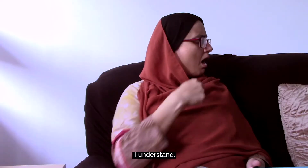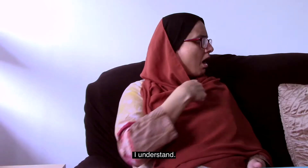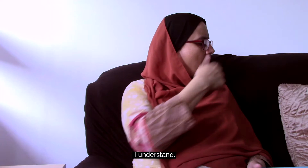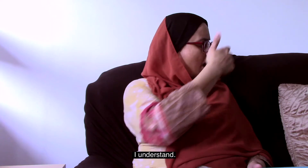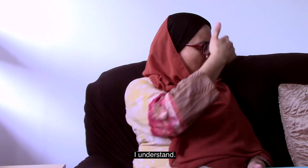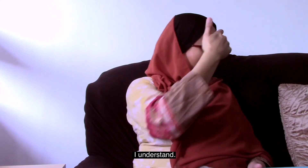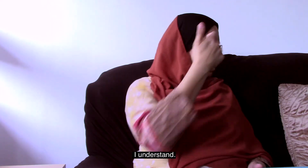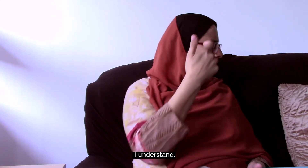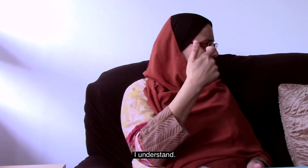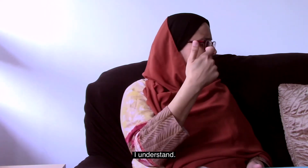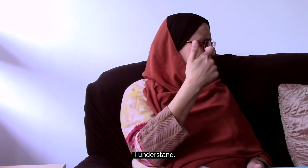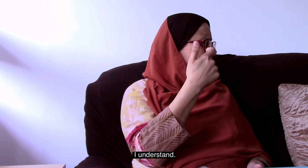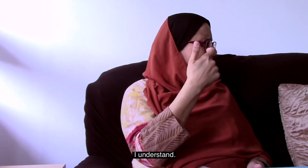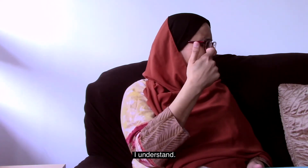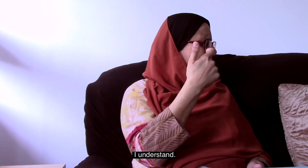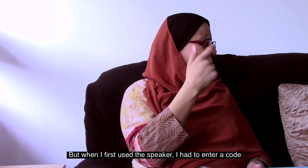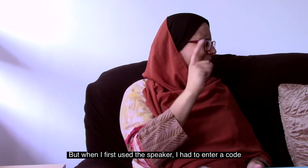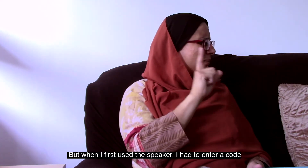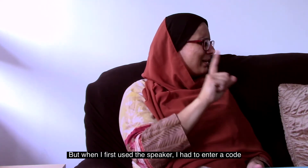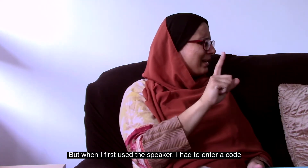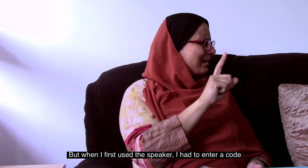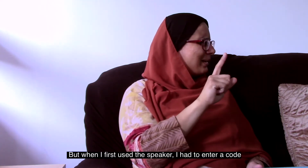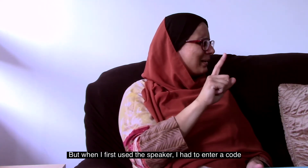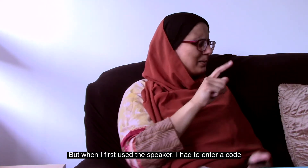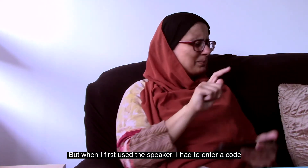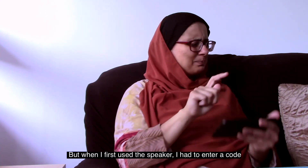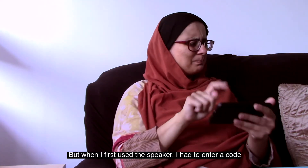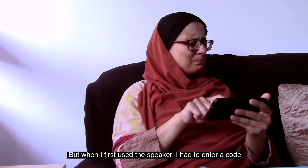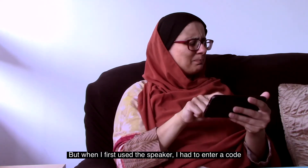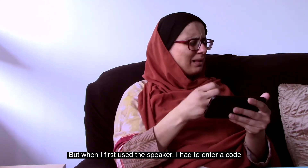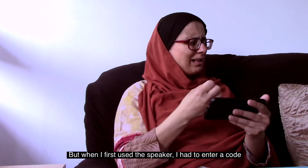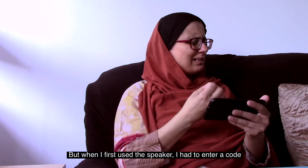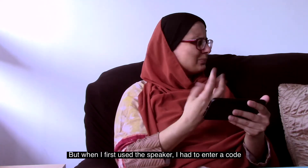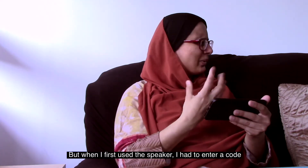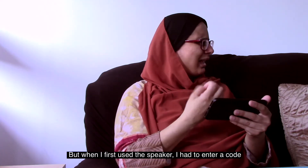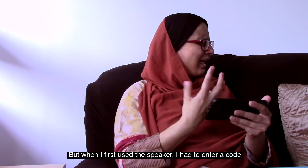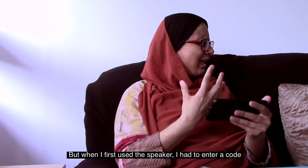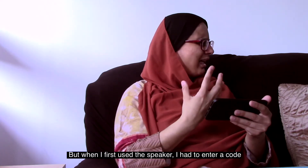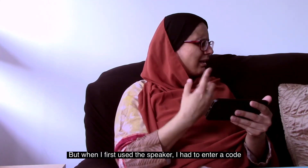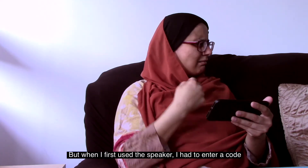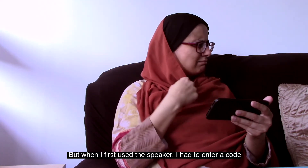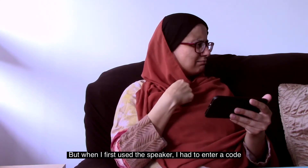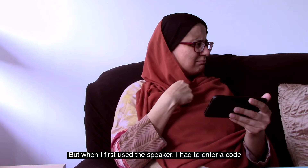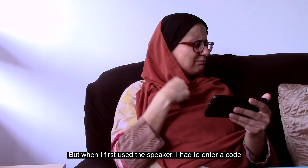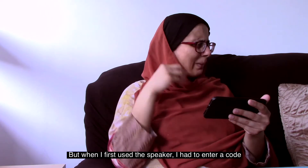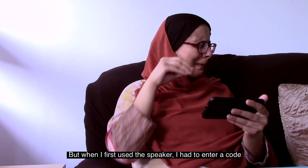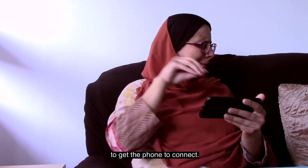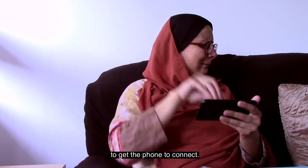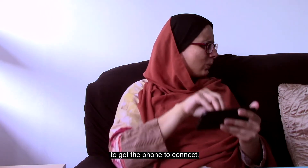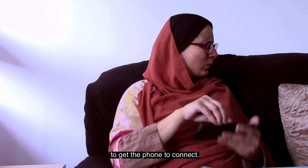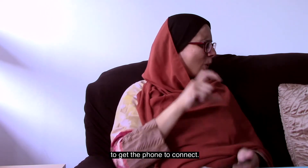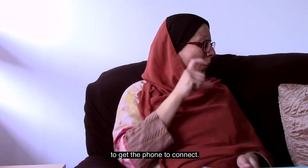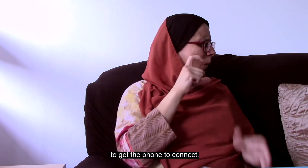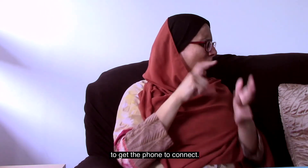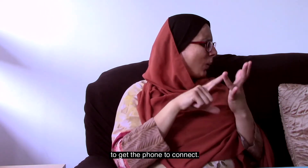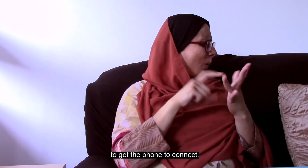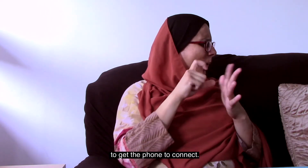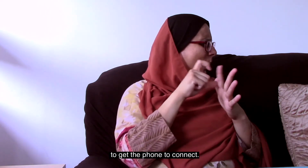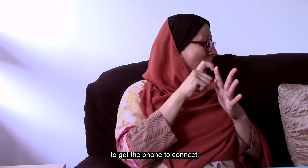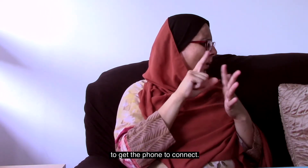I understand. But when I first used the speaker, I had to enter a code to get the phone to connect.